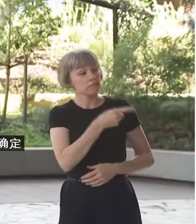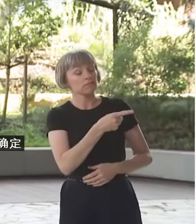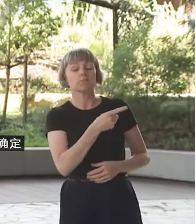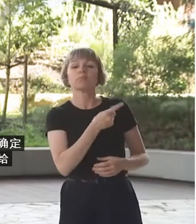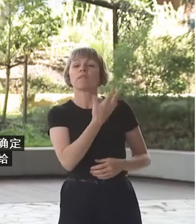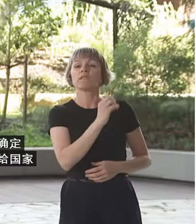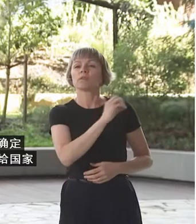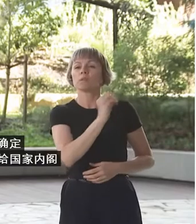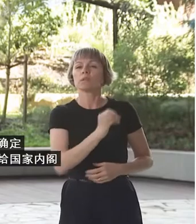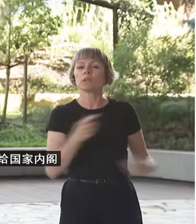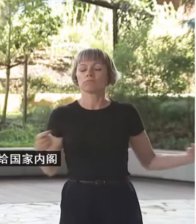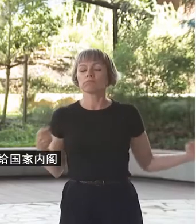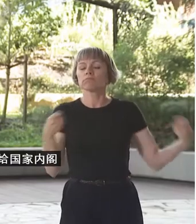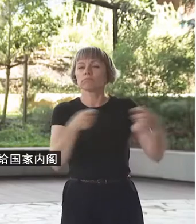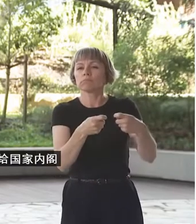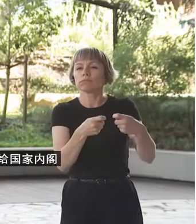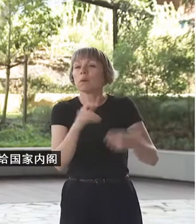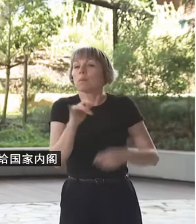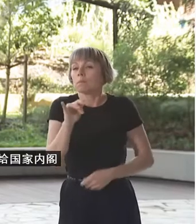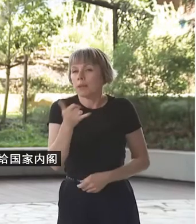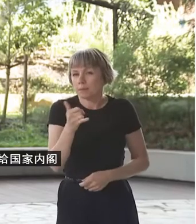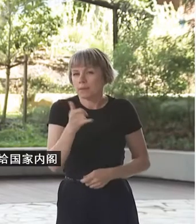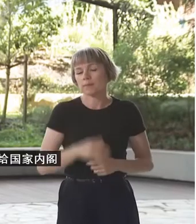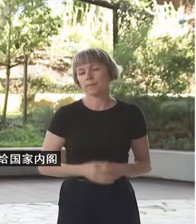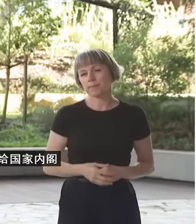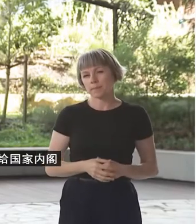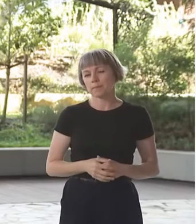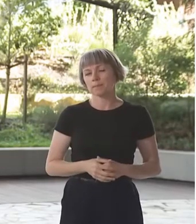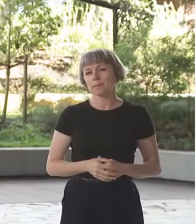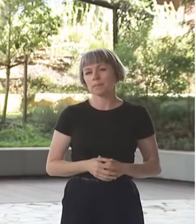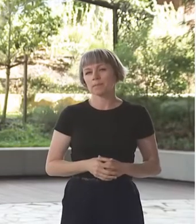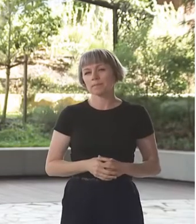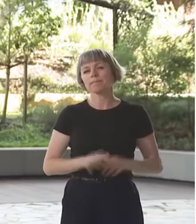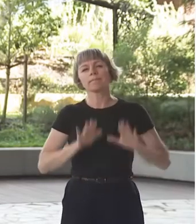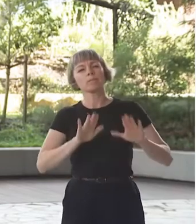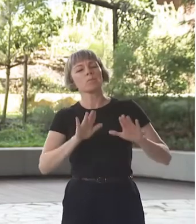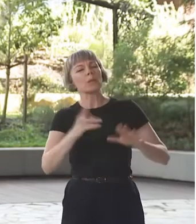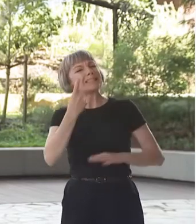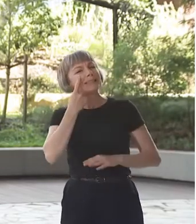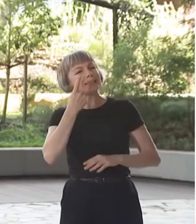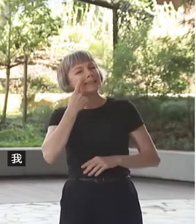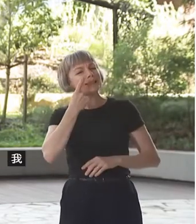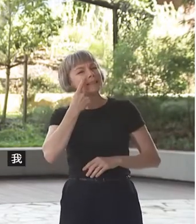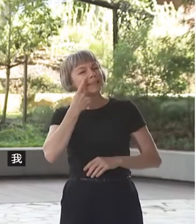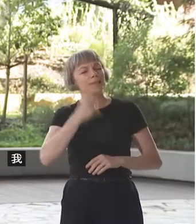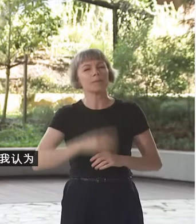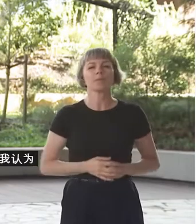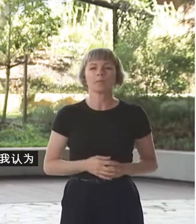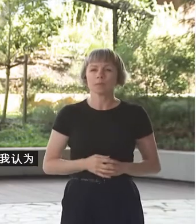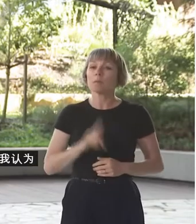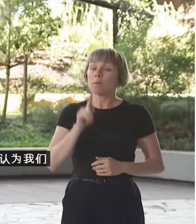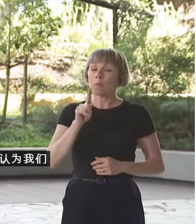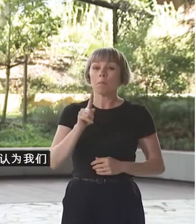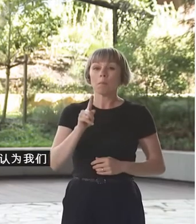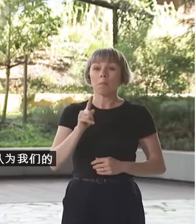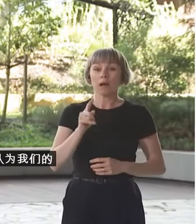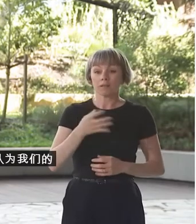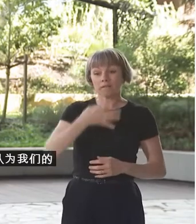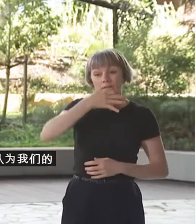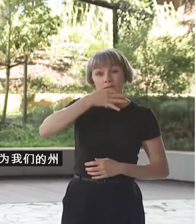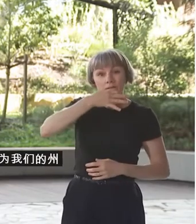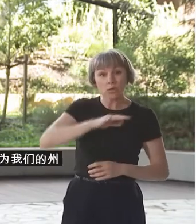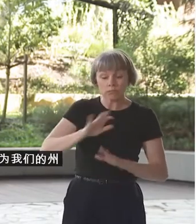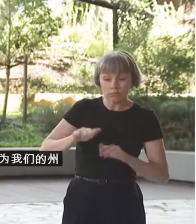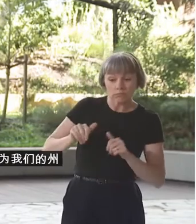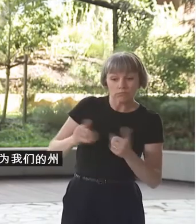to National Cabinet next week. My expectation is that you will see rapid antigen tests as a key part of it. In terms of supply,